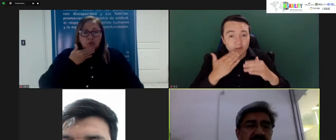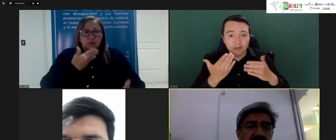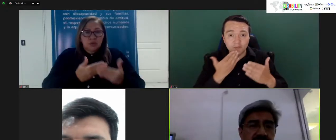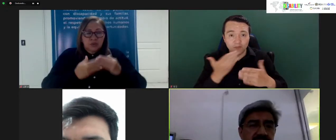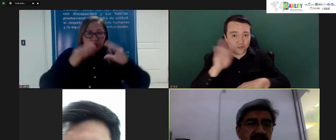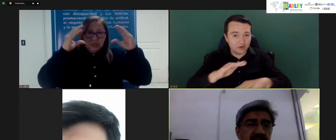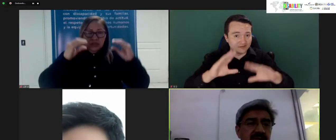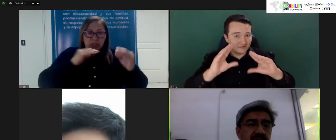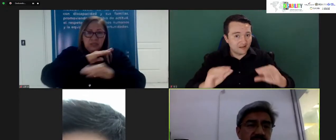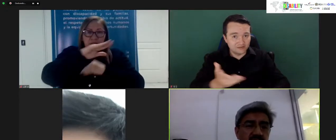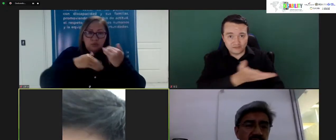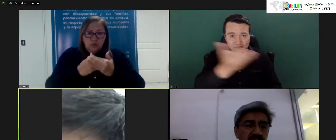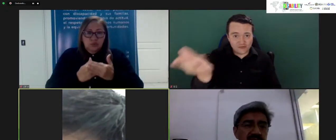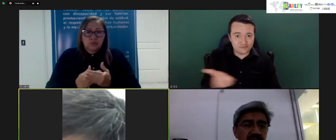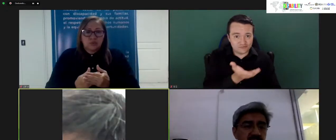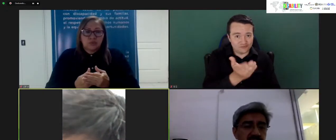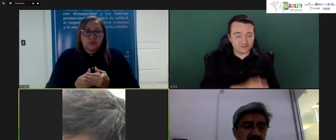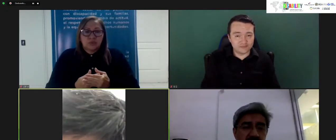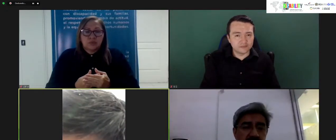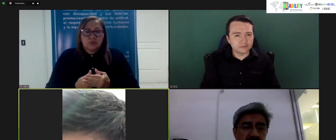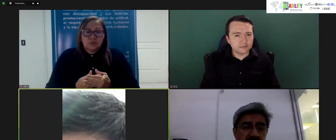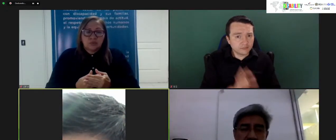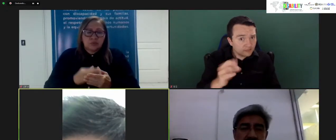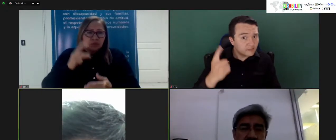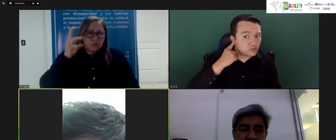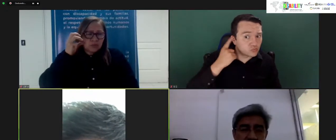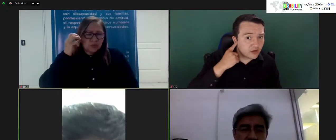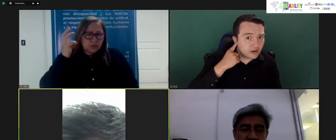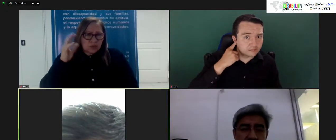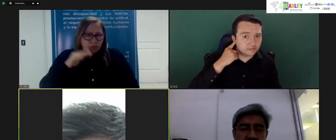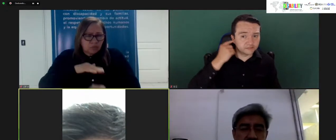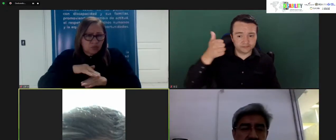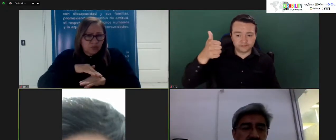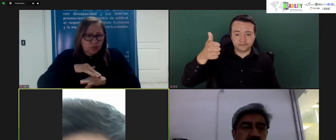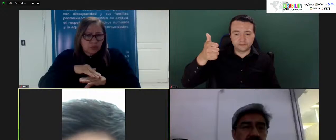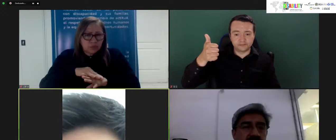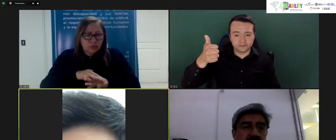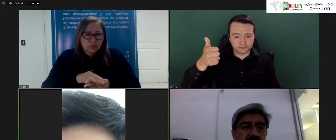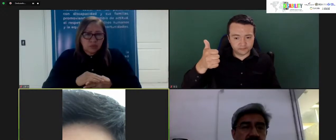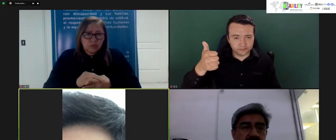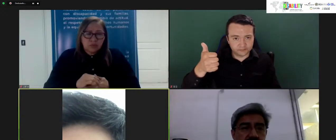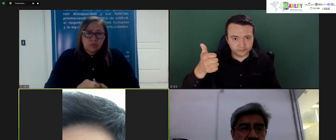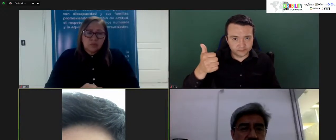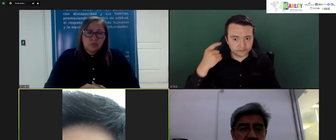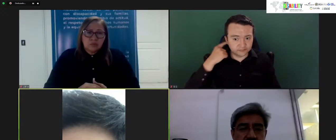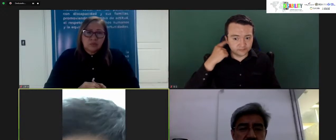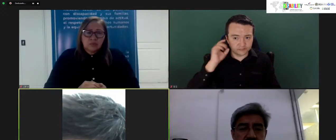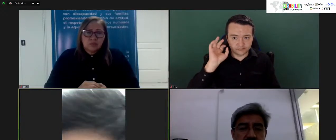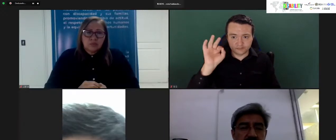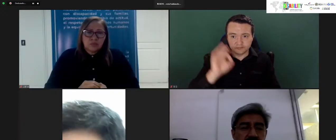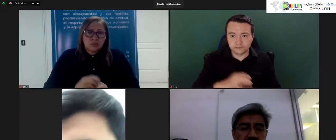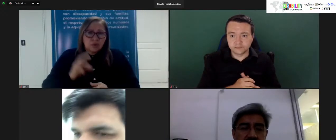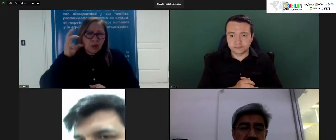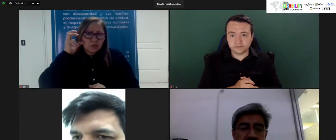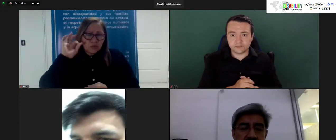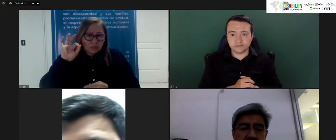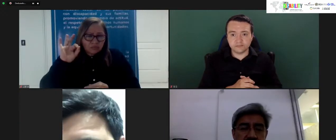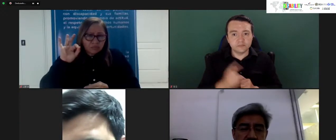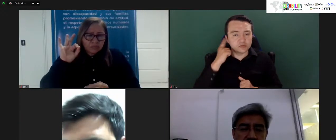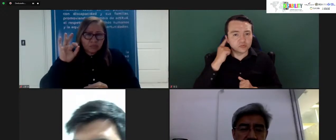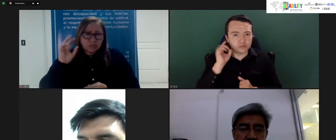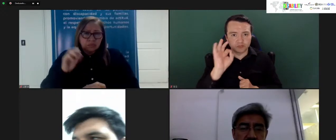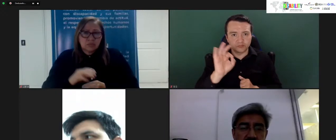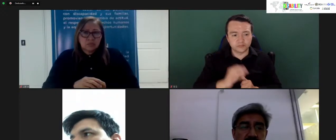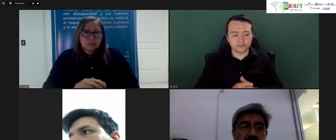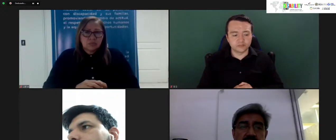hello good afternoon everyone please let me know if you listen to me yes we listen to